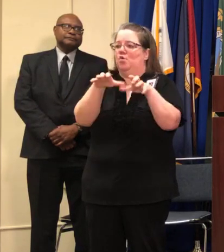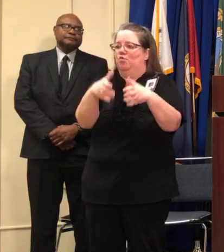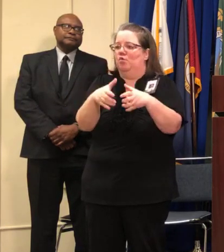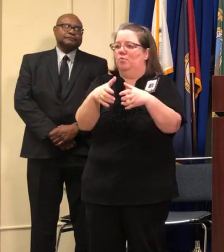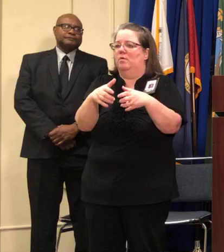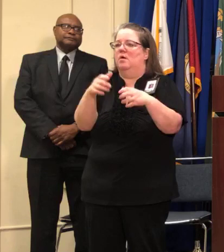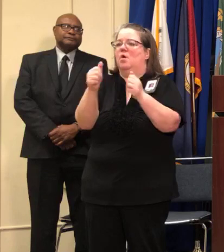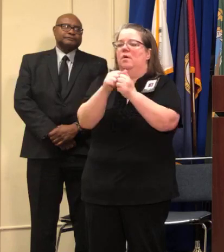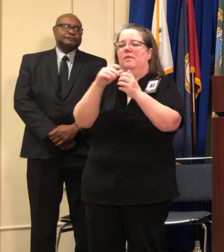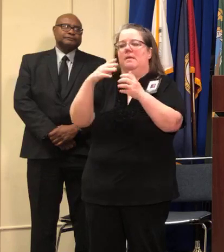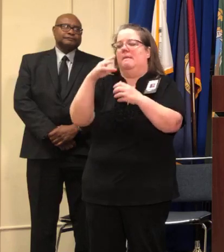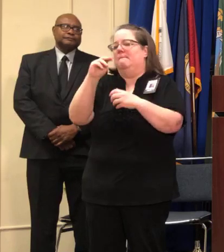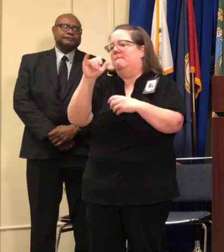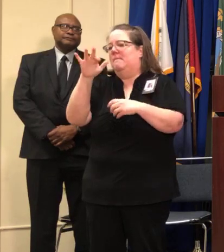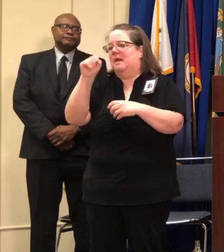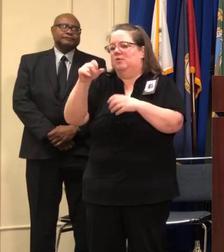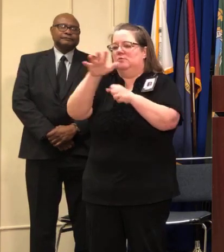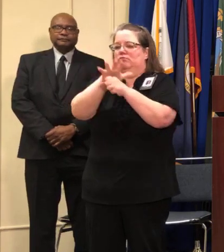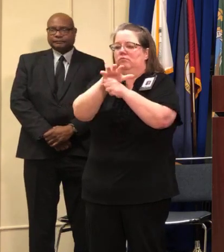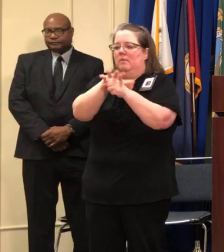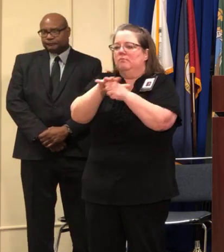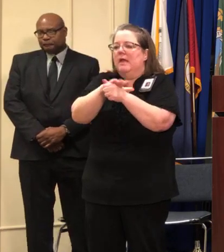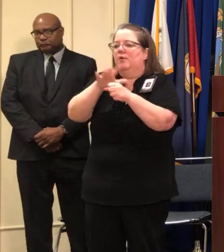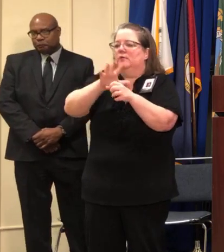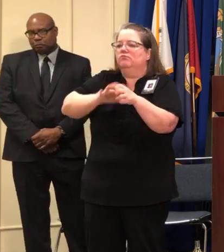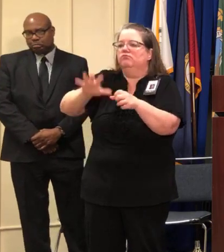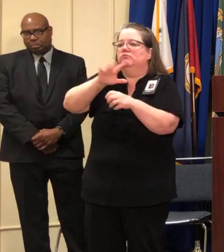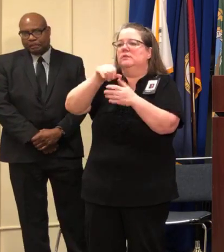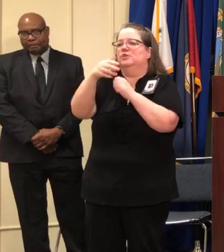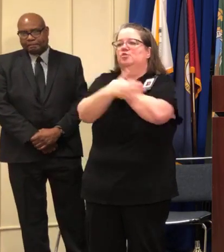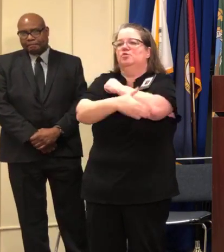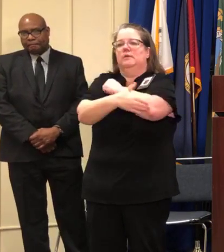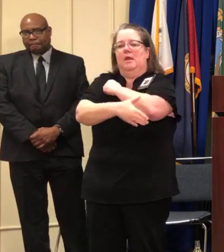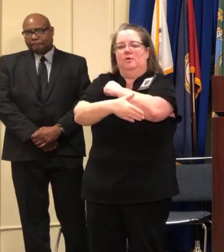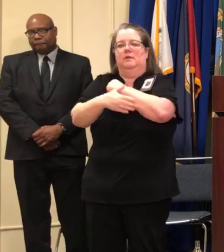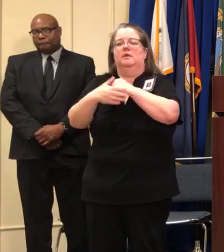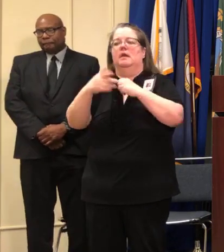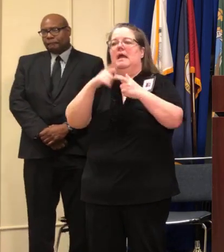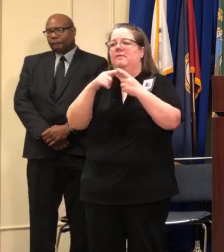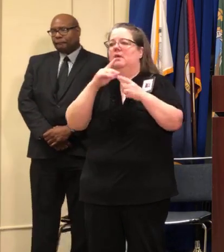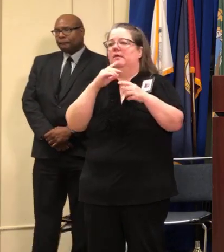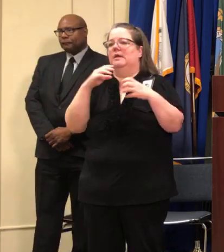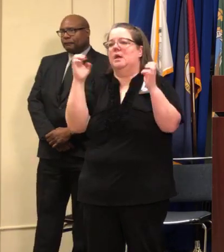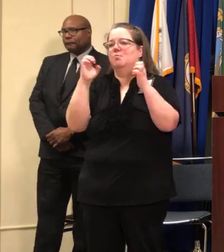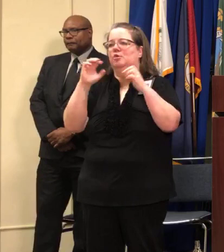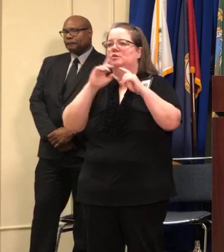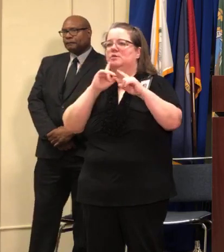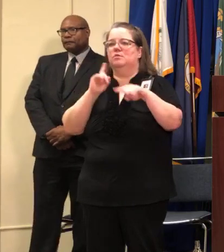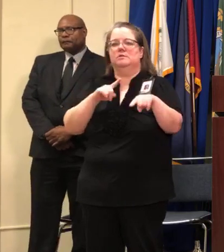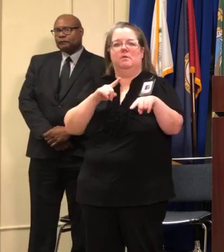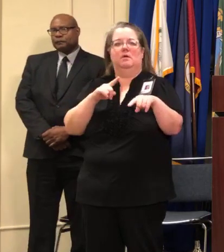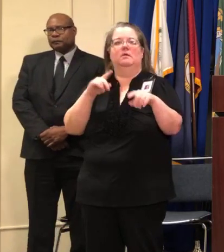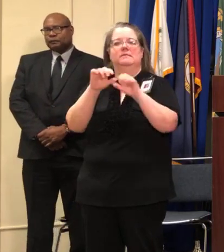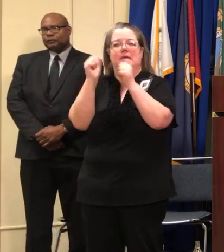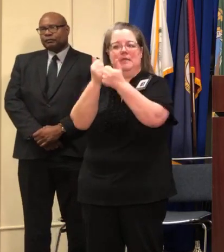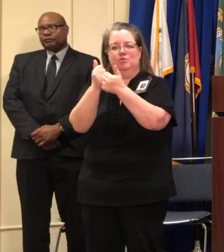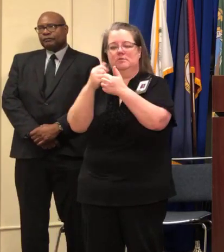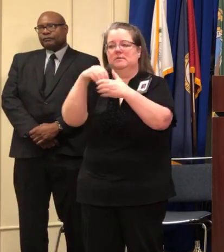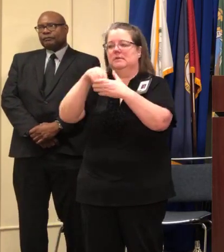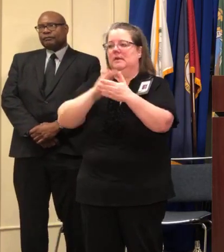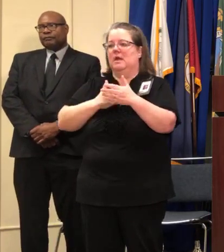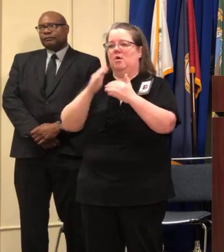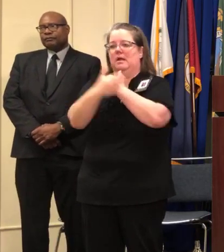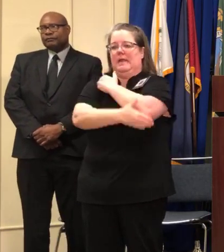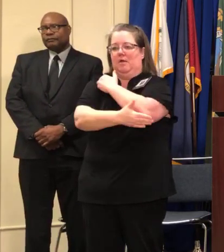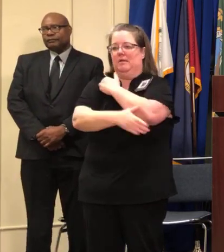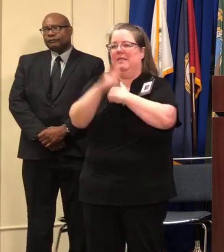municipal mayors and all the governmental agencies and emergency response agencies in the county. So that's